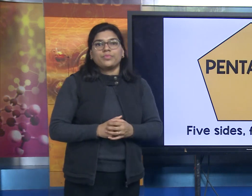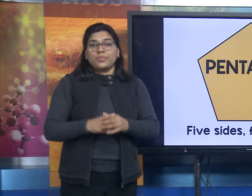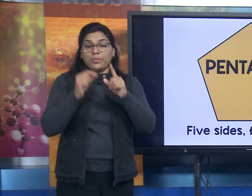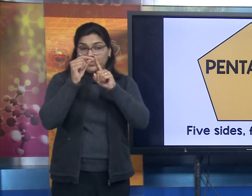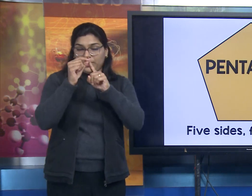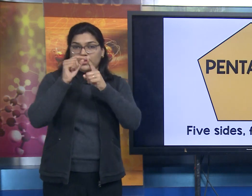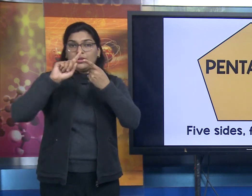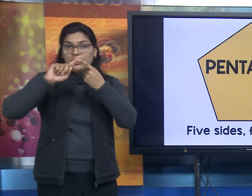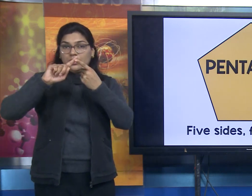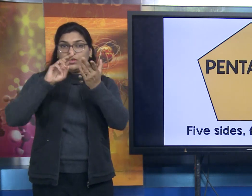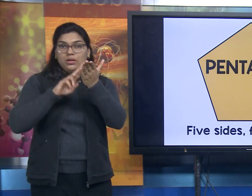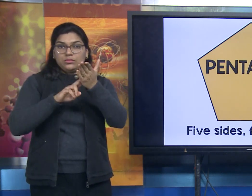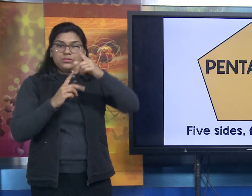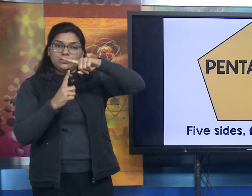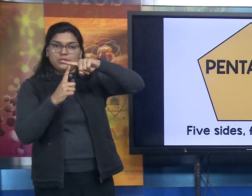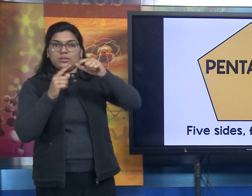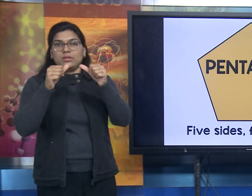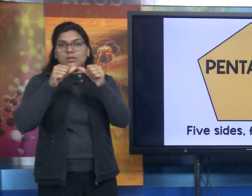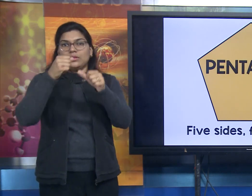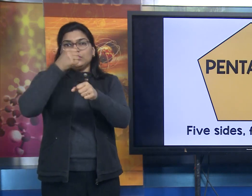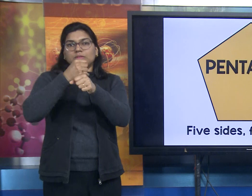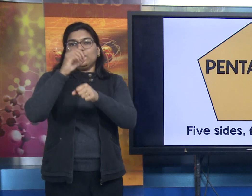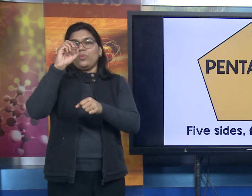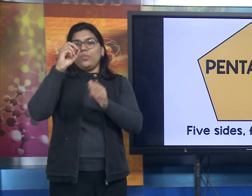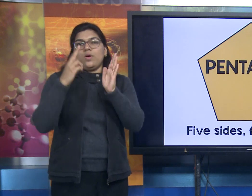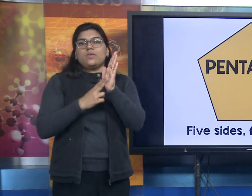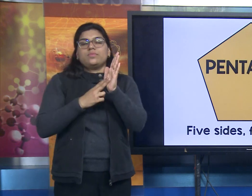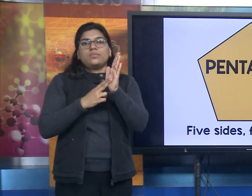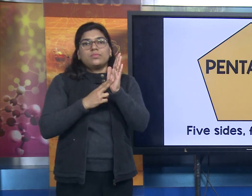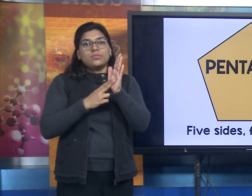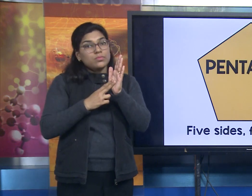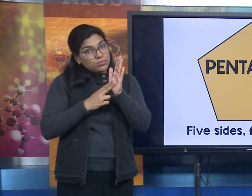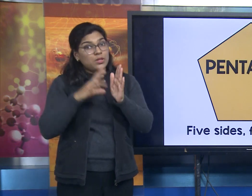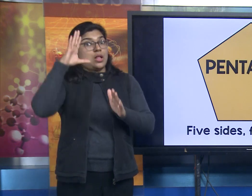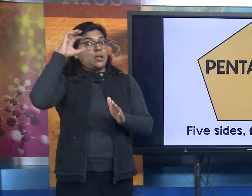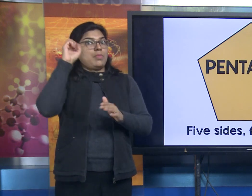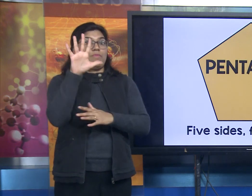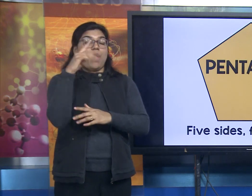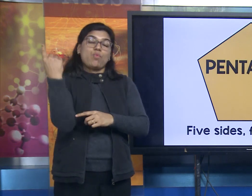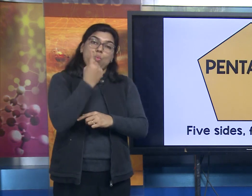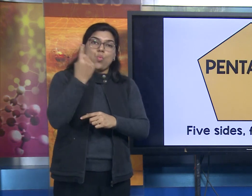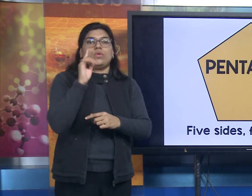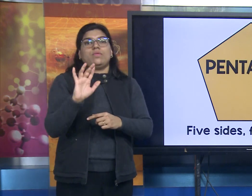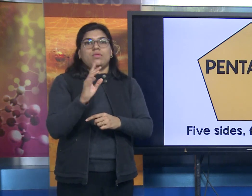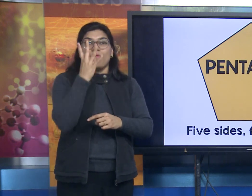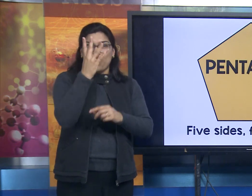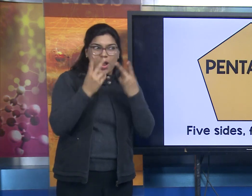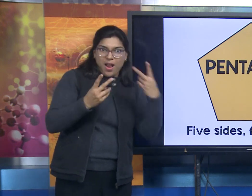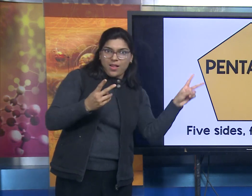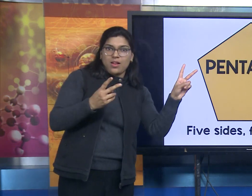5 angles. That is why this is known as pentagon. You have to remember this word